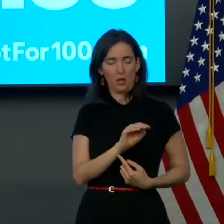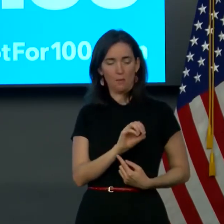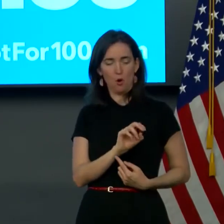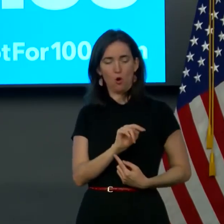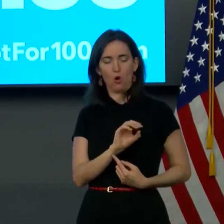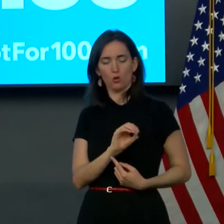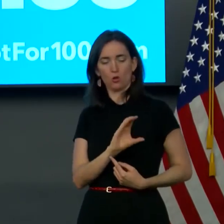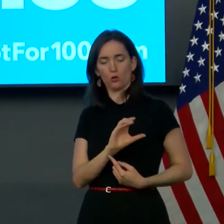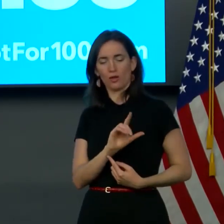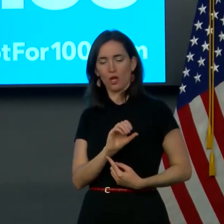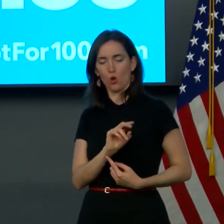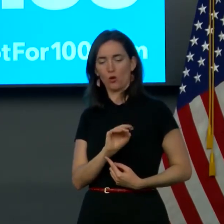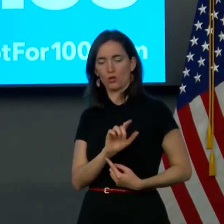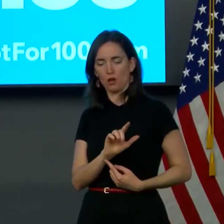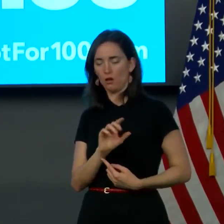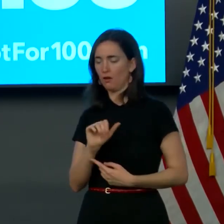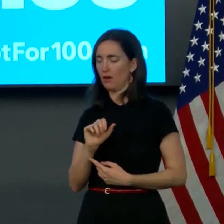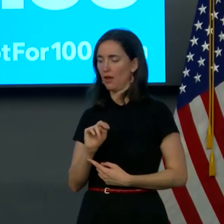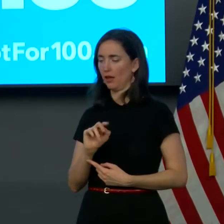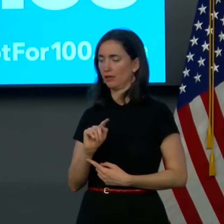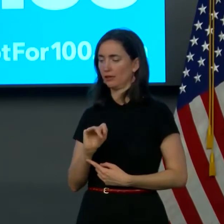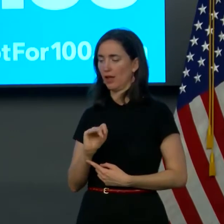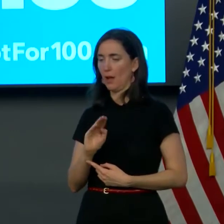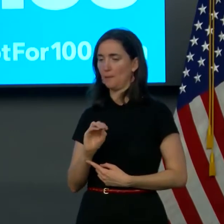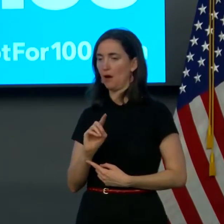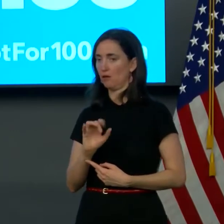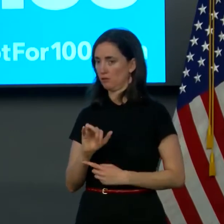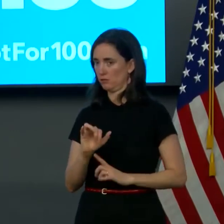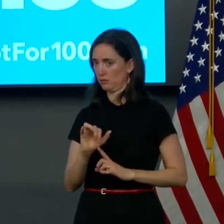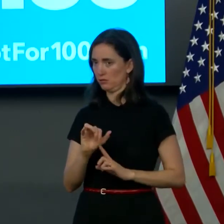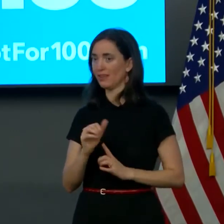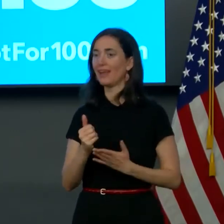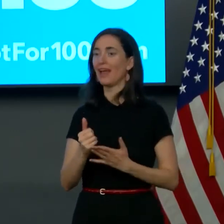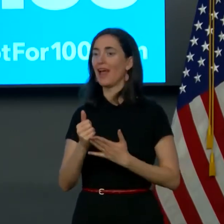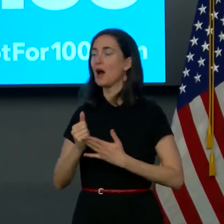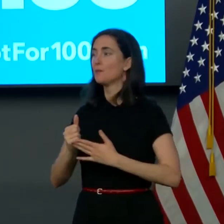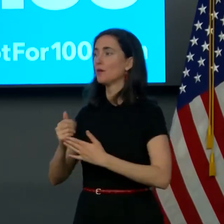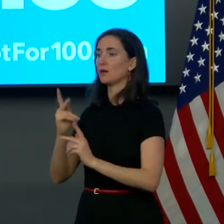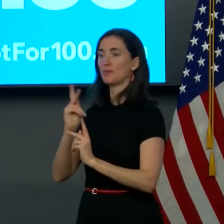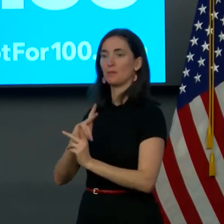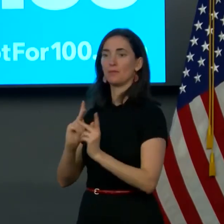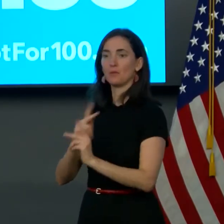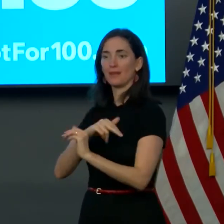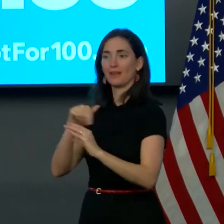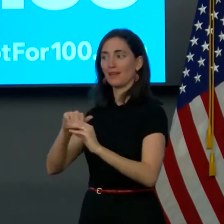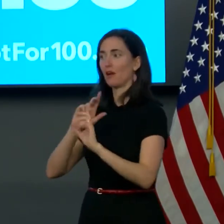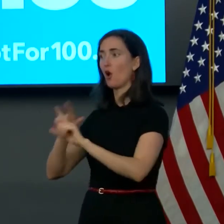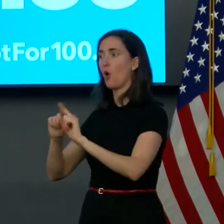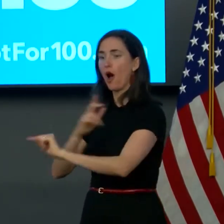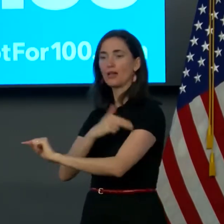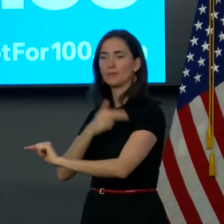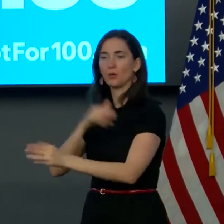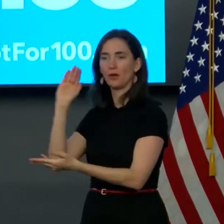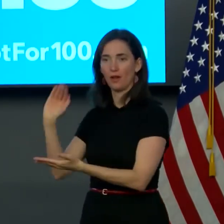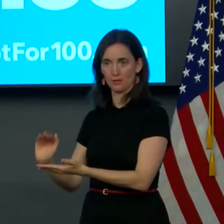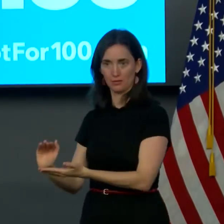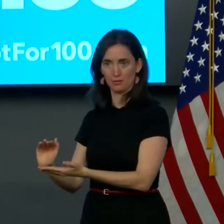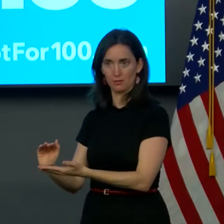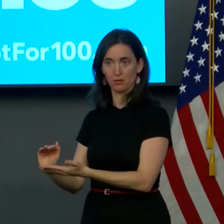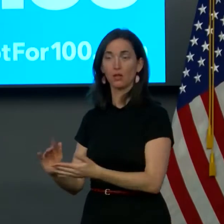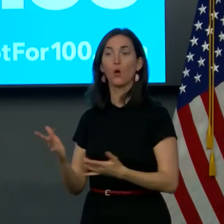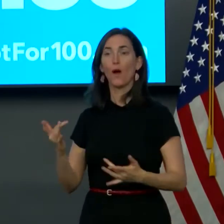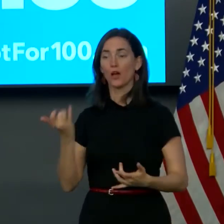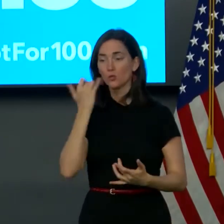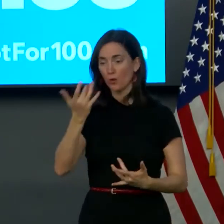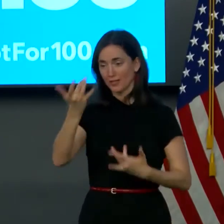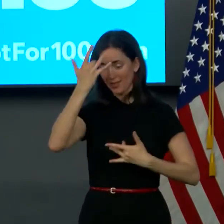capacity because it is effective in preventing the disease from